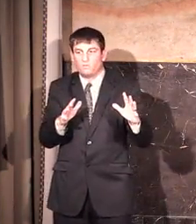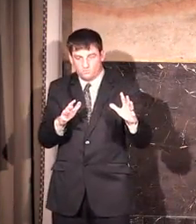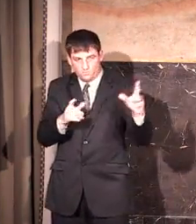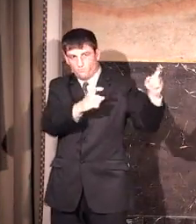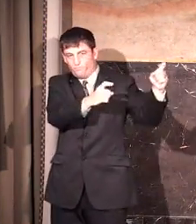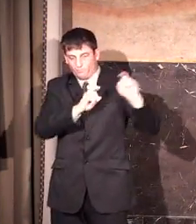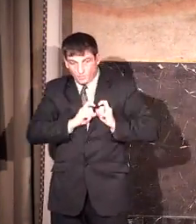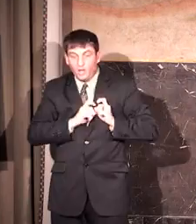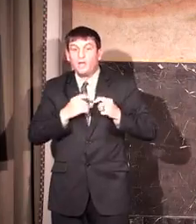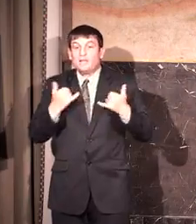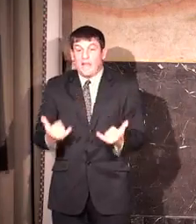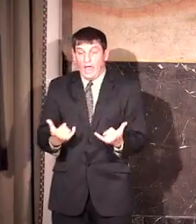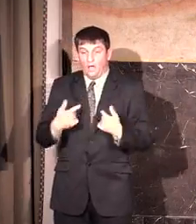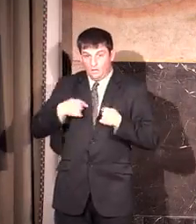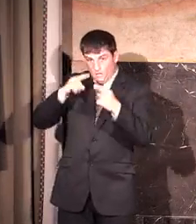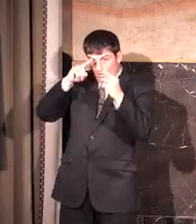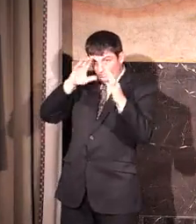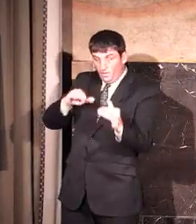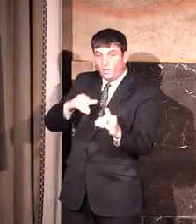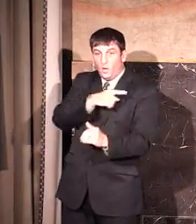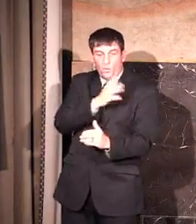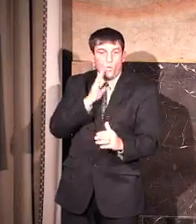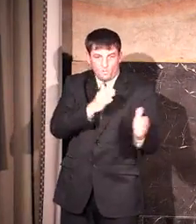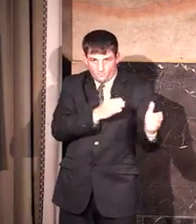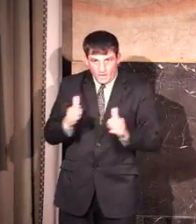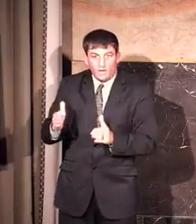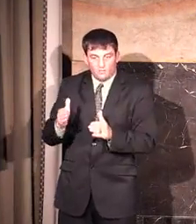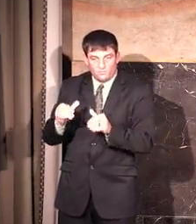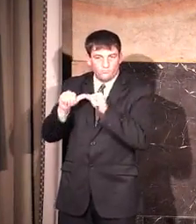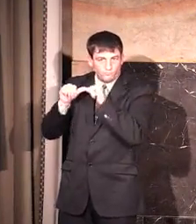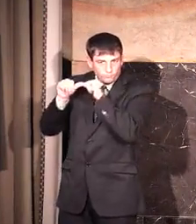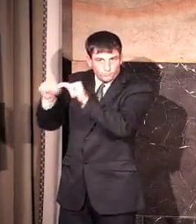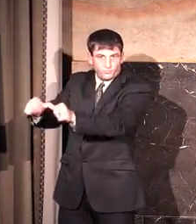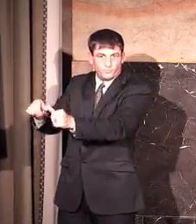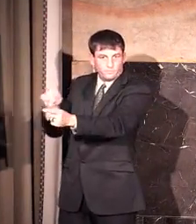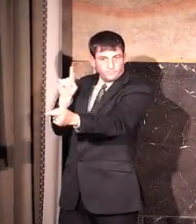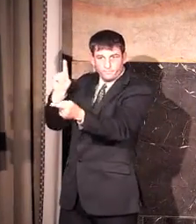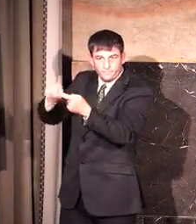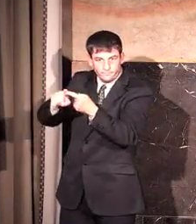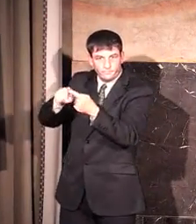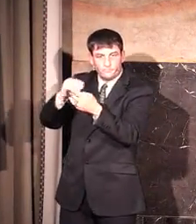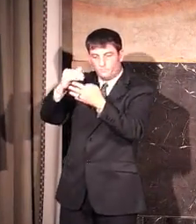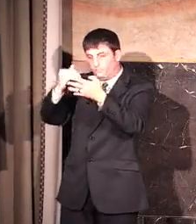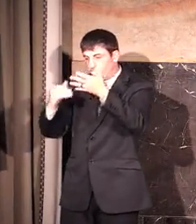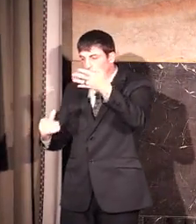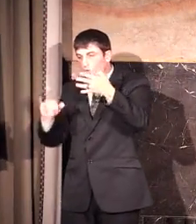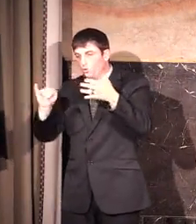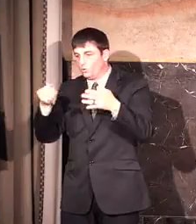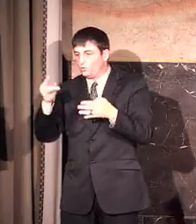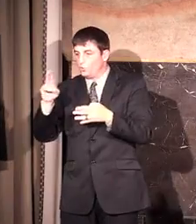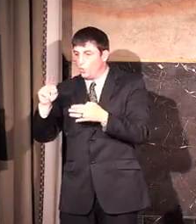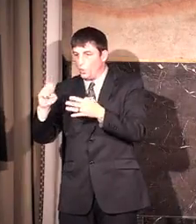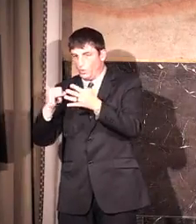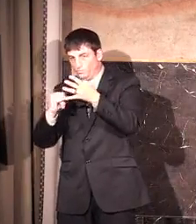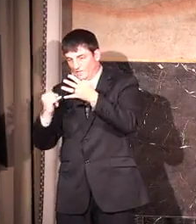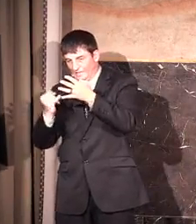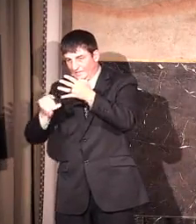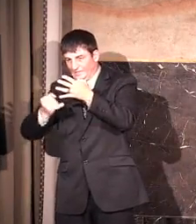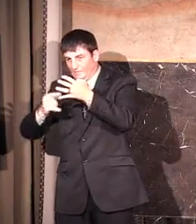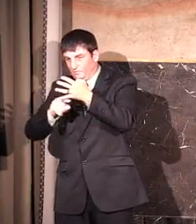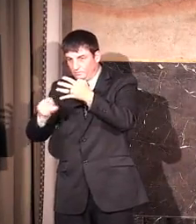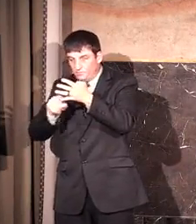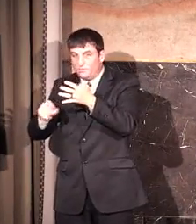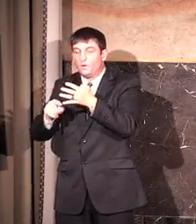I anticipate that they're going to deliver on that commitment all the way through the end of June. That's as far as the commitment goes right now. We'll have to see what